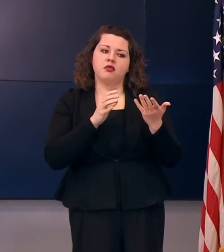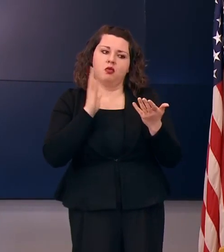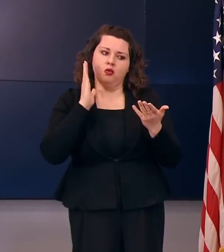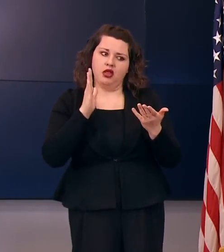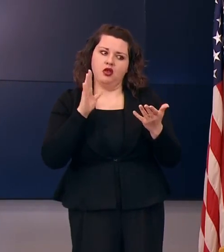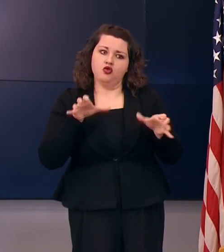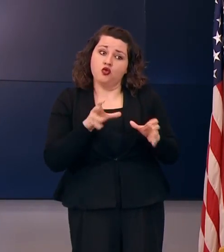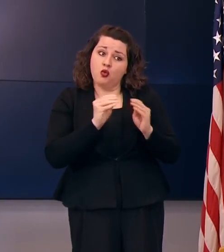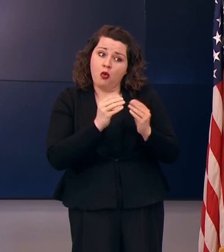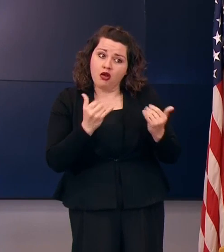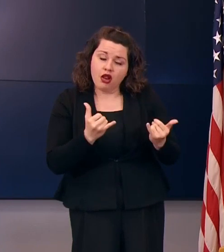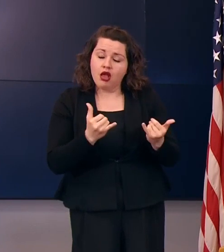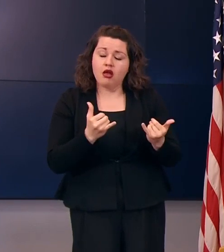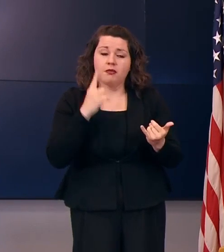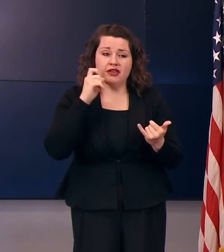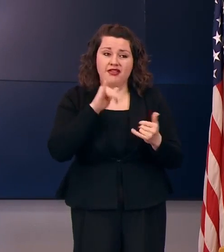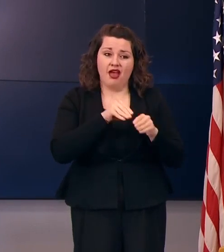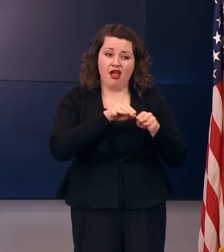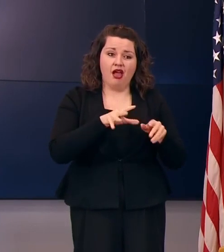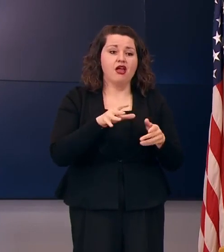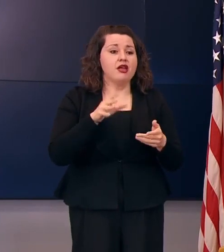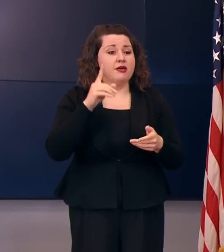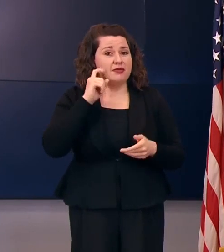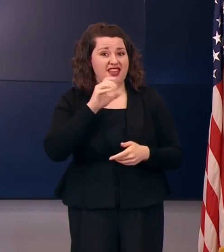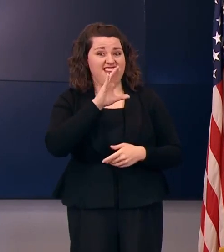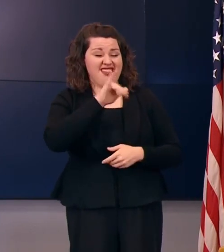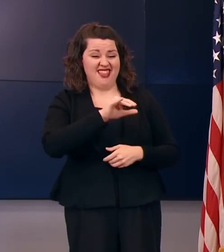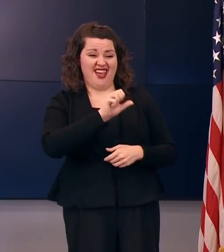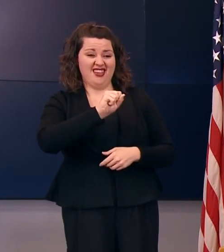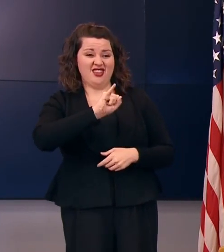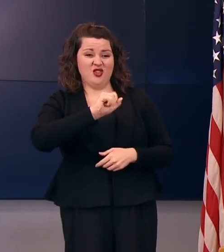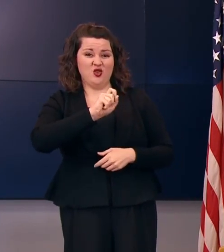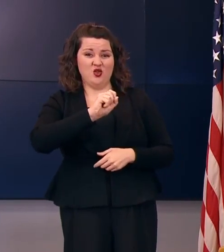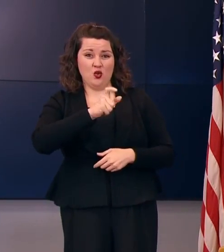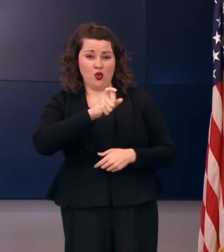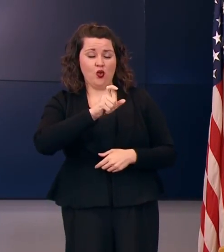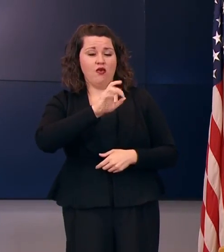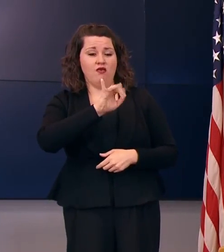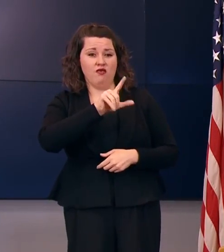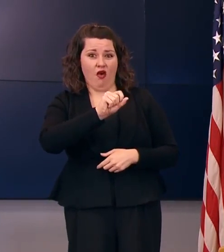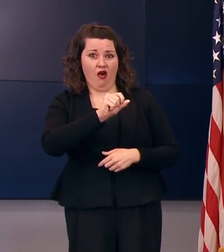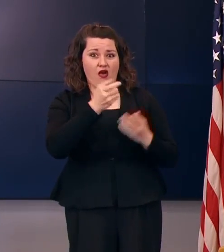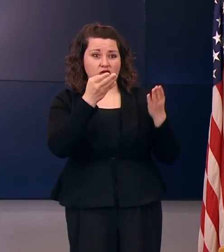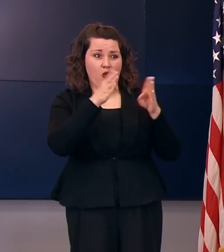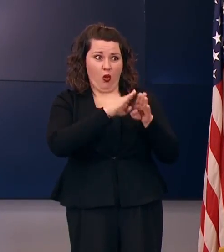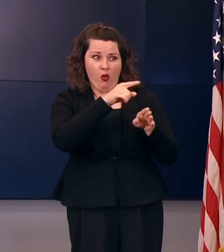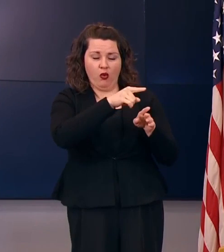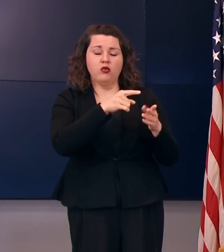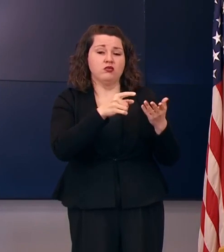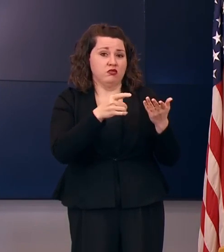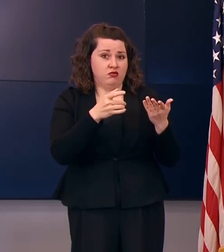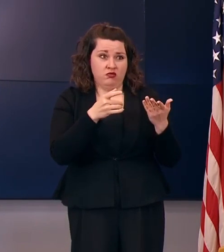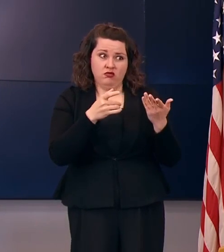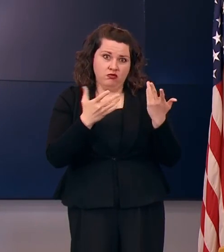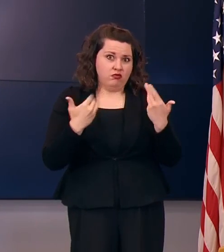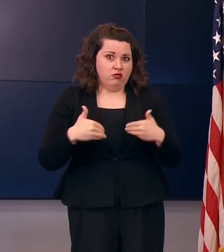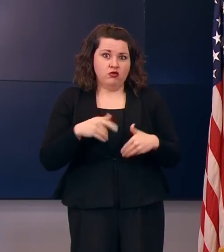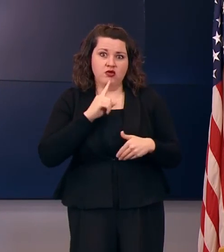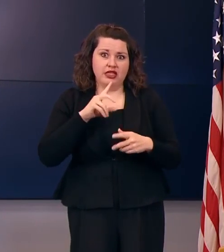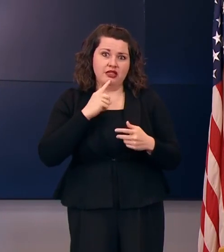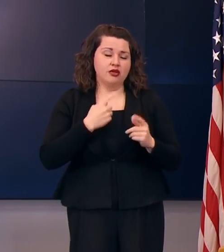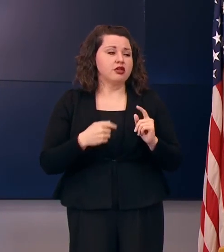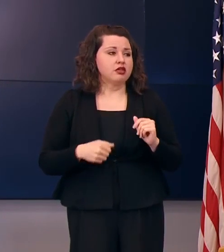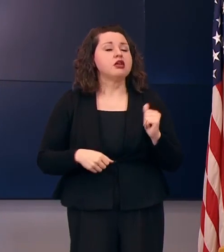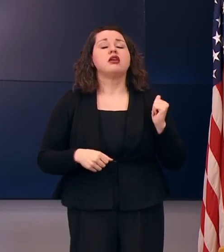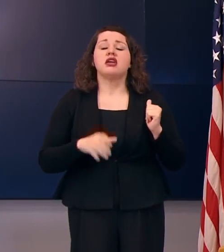just about the strain that plant's closure puts on the food supply chain in general? Yeah, it's serious. We need it up and running as soon as we can.